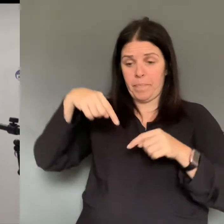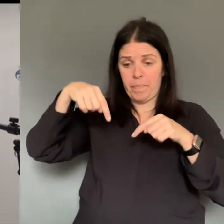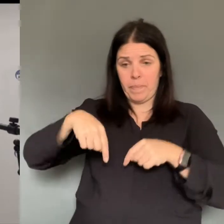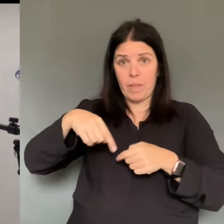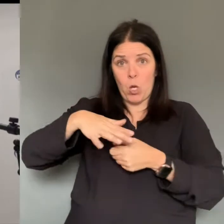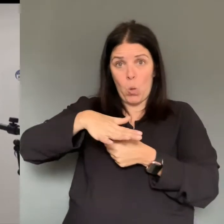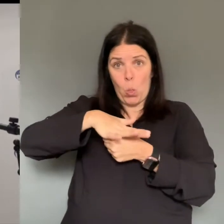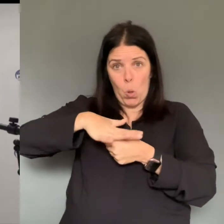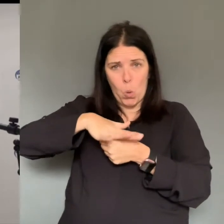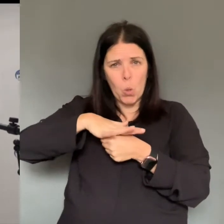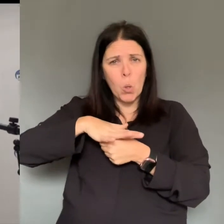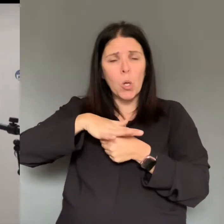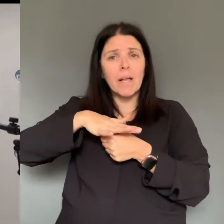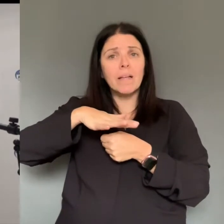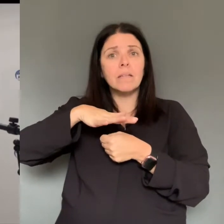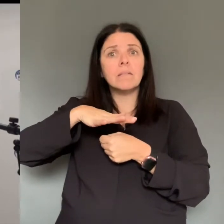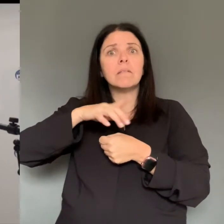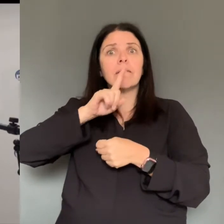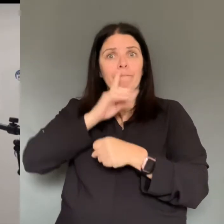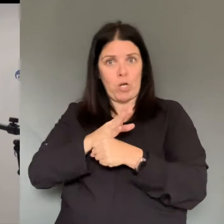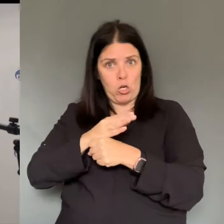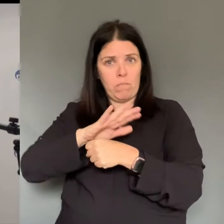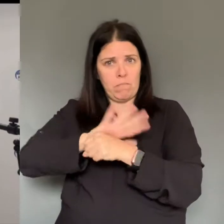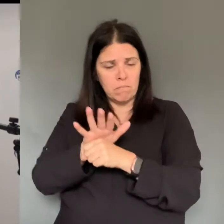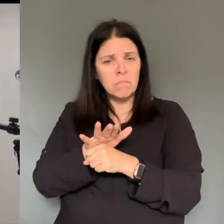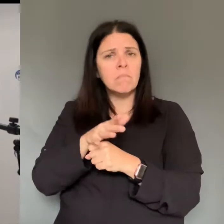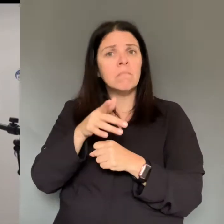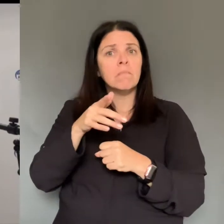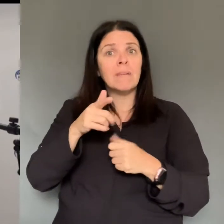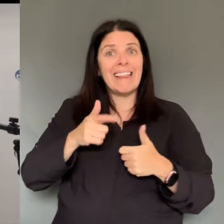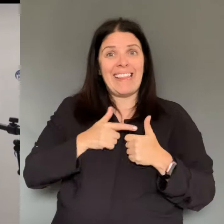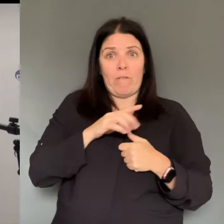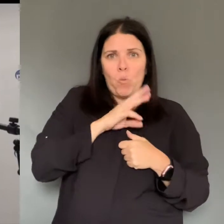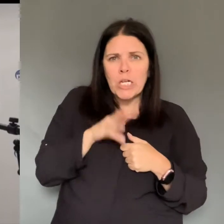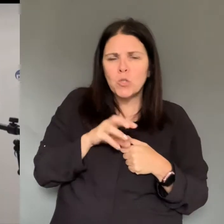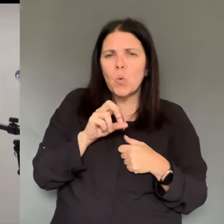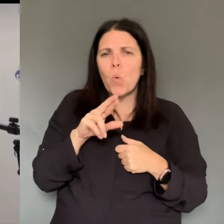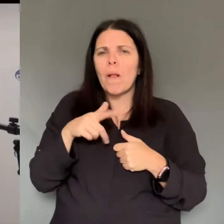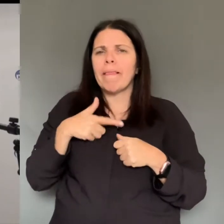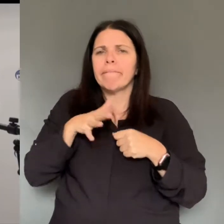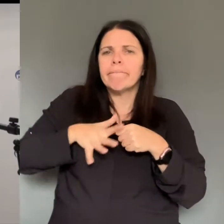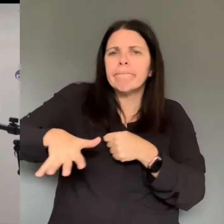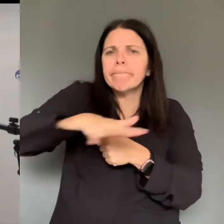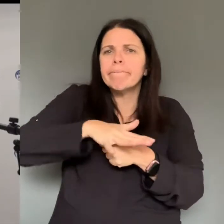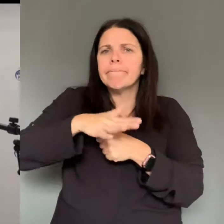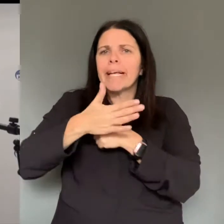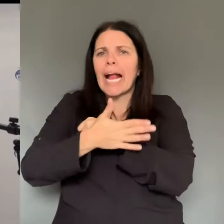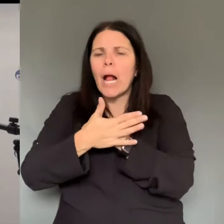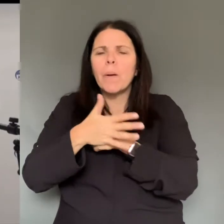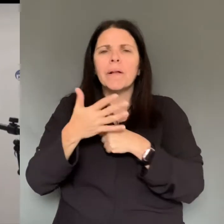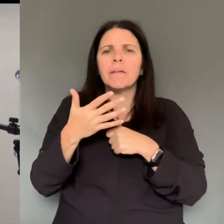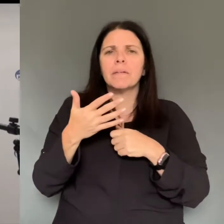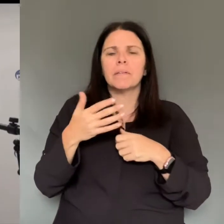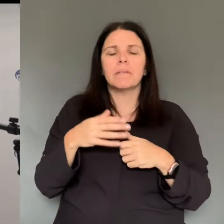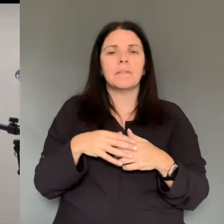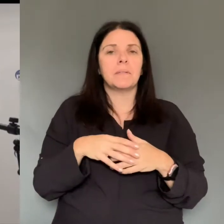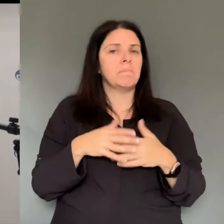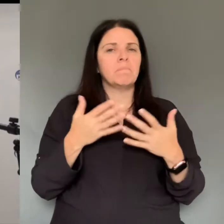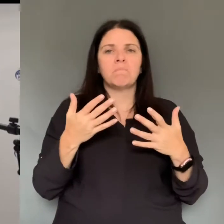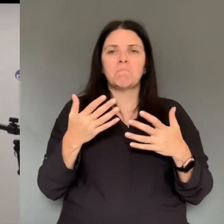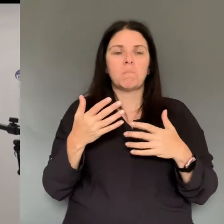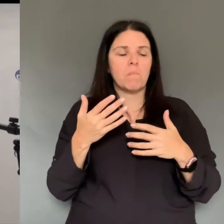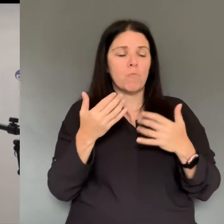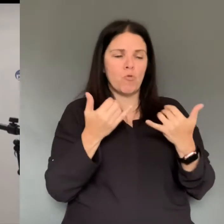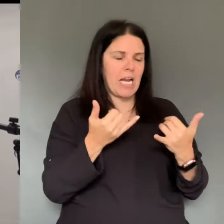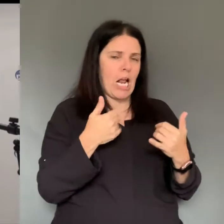everywhere. Everywhere you're going, everywhere you're interacting, there is a risk. People should be following the physical distancing piece and doing everything what